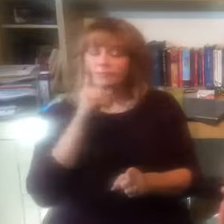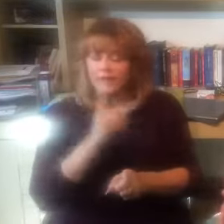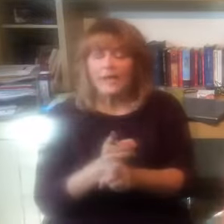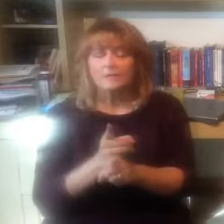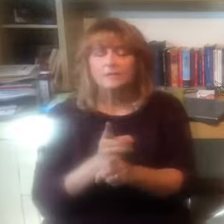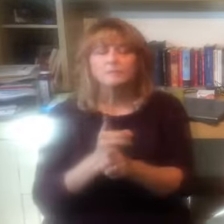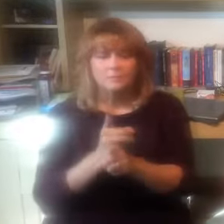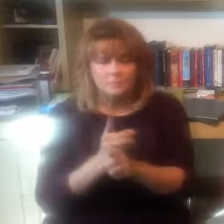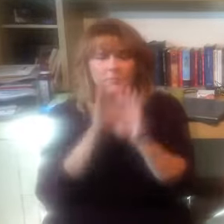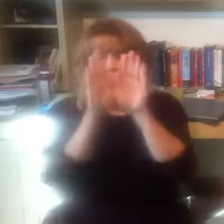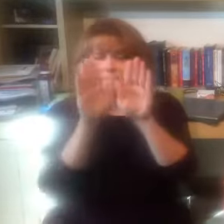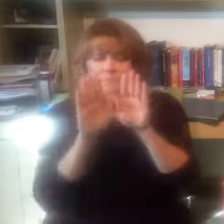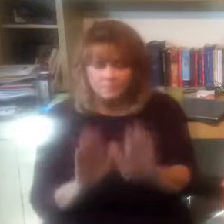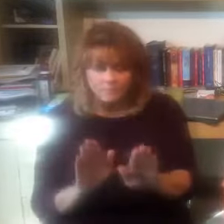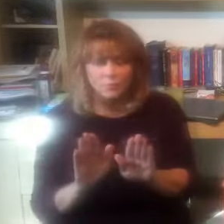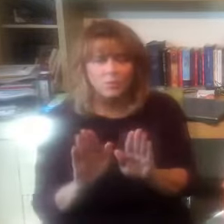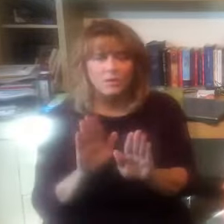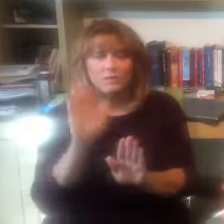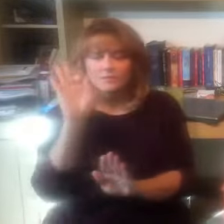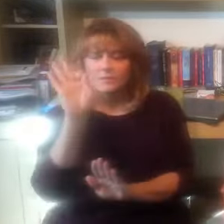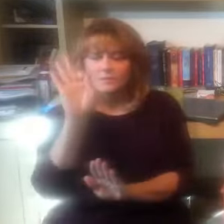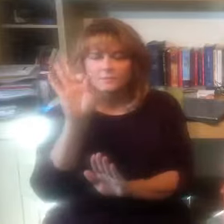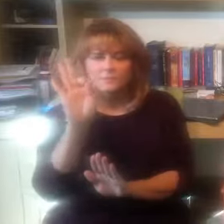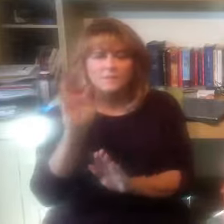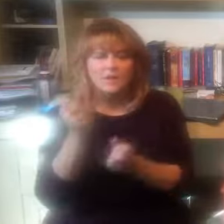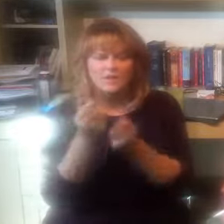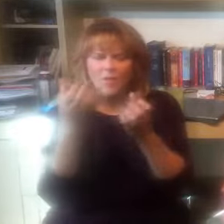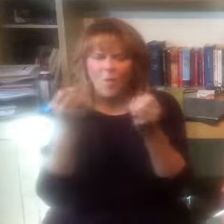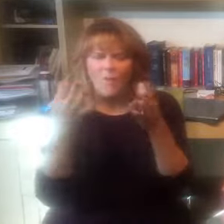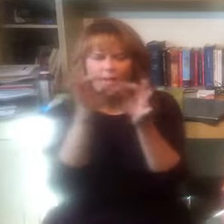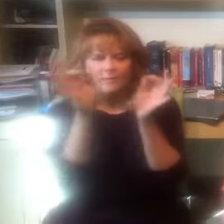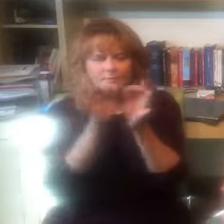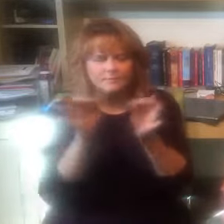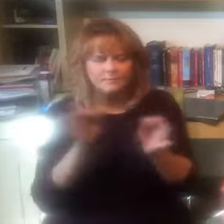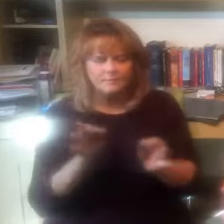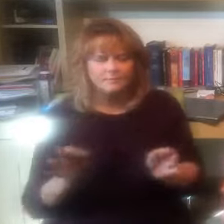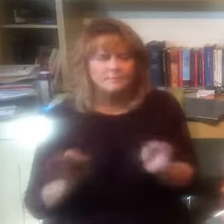series. It has. We've had tremendous comments.